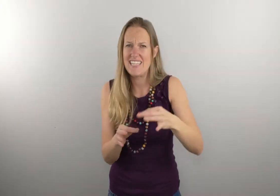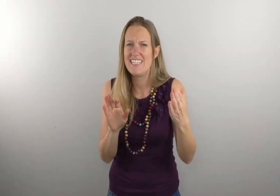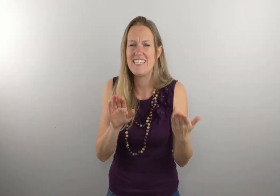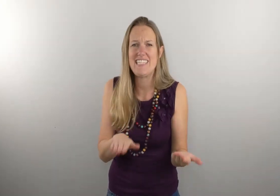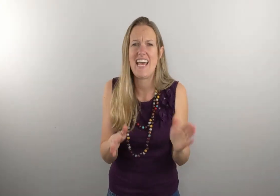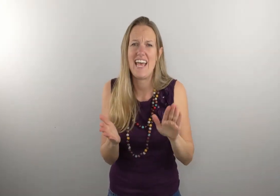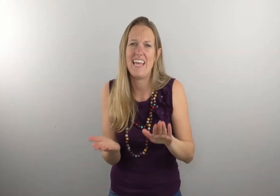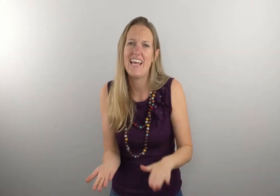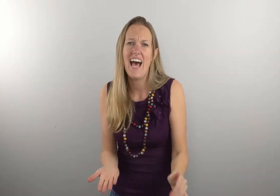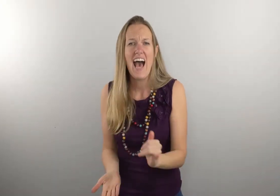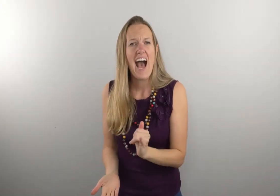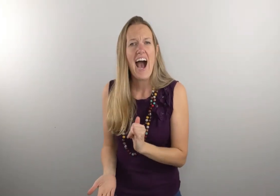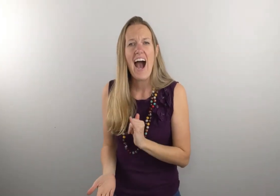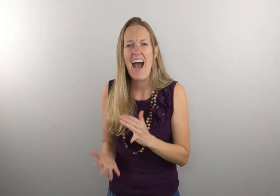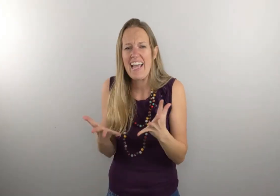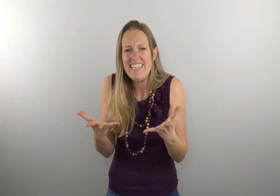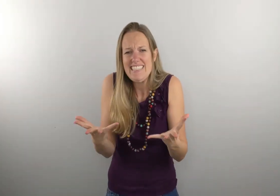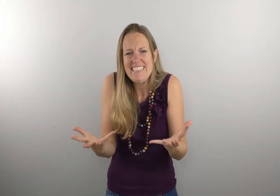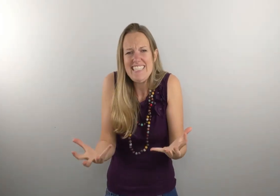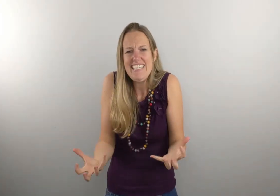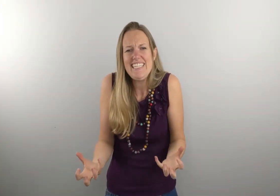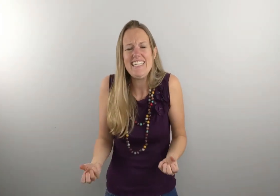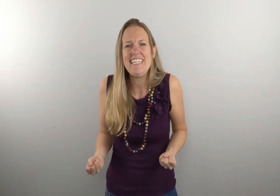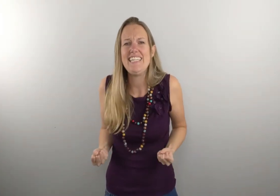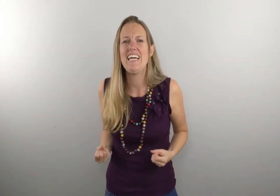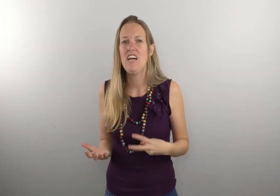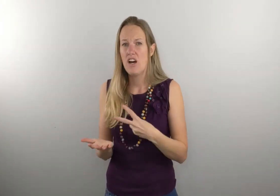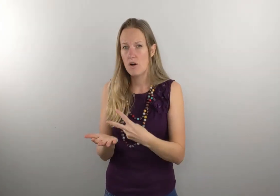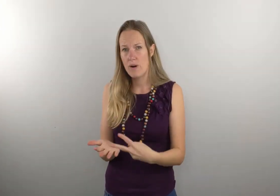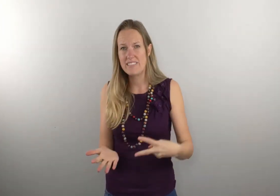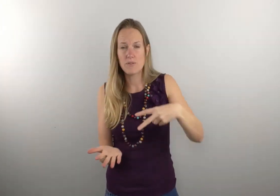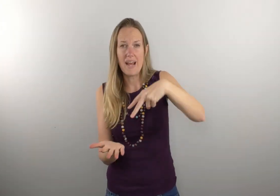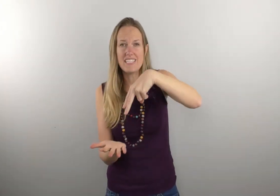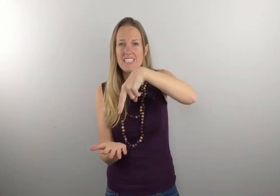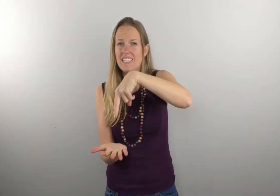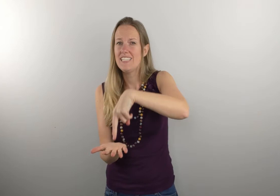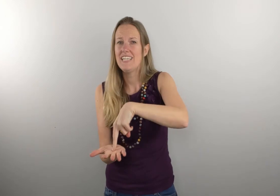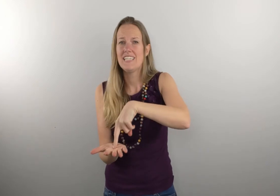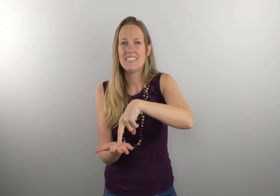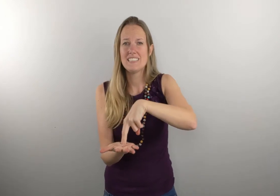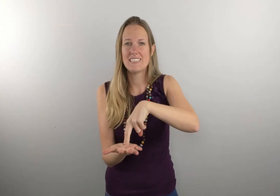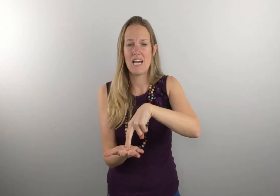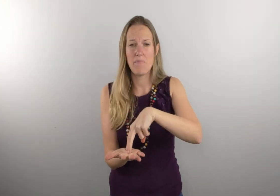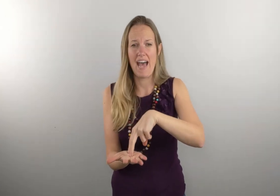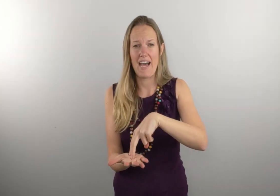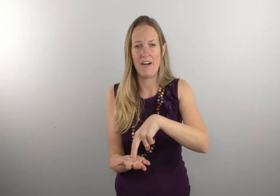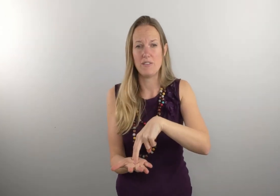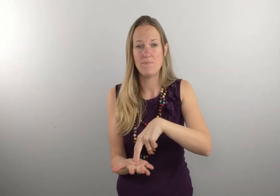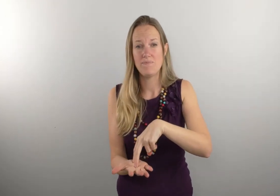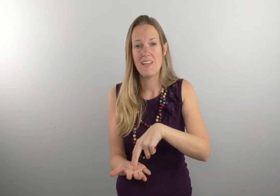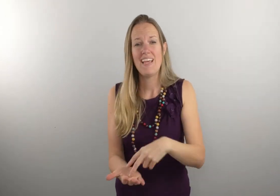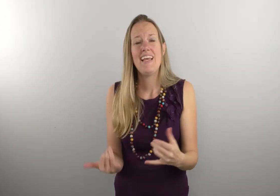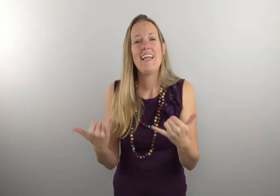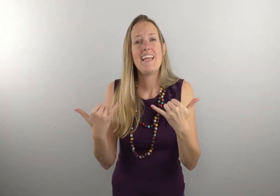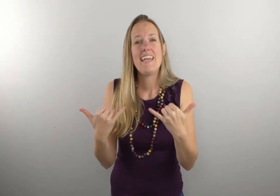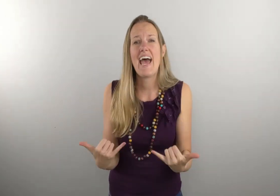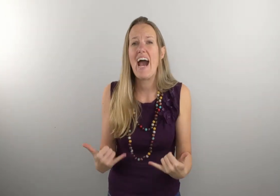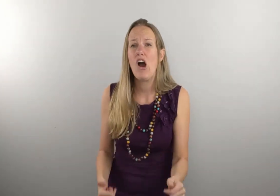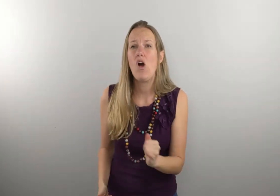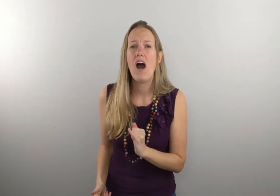is dead. I need a resurrection somehow. Now